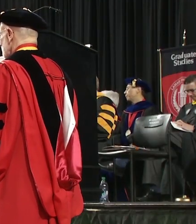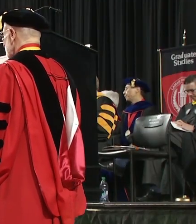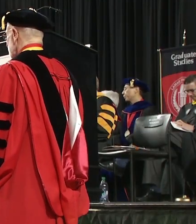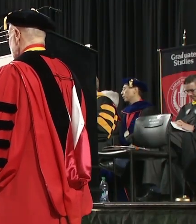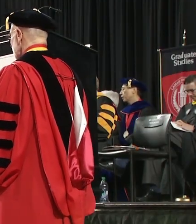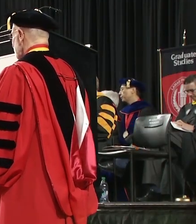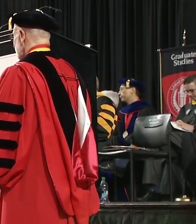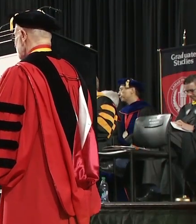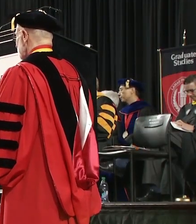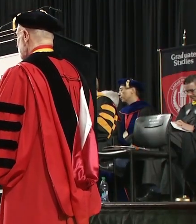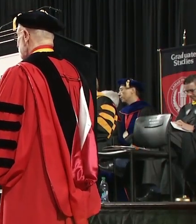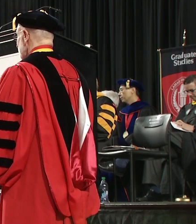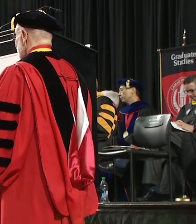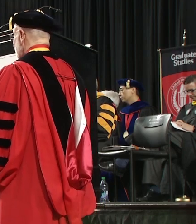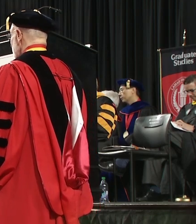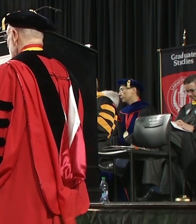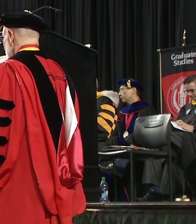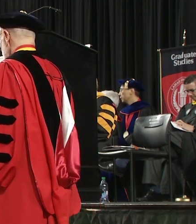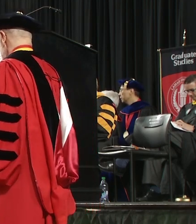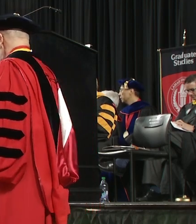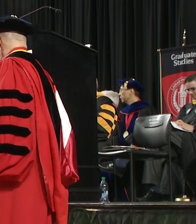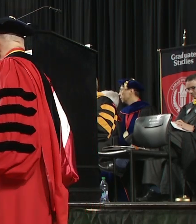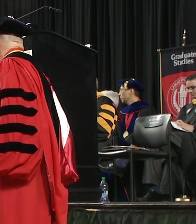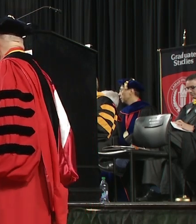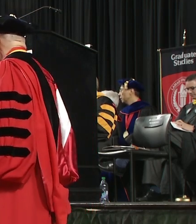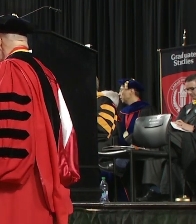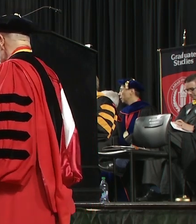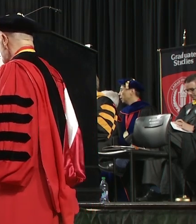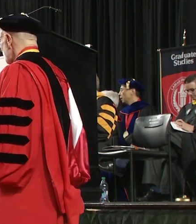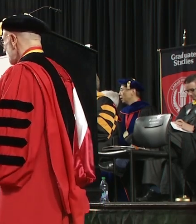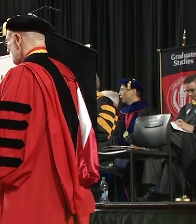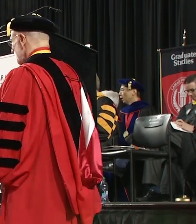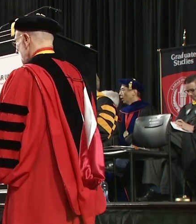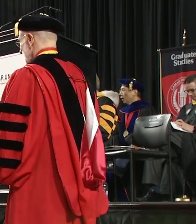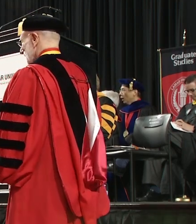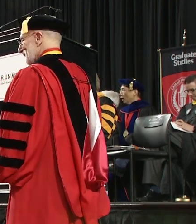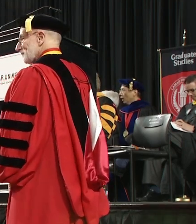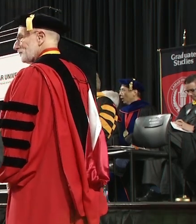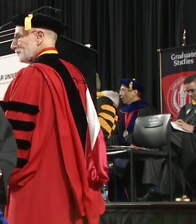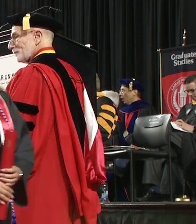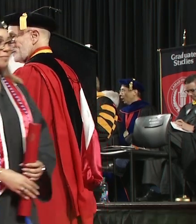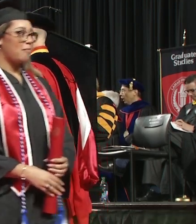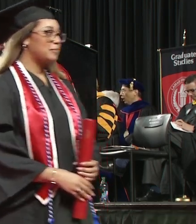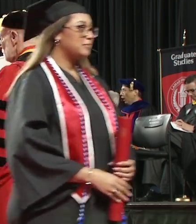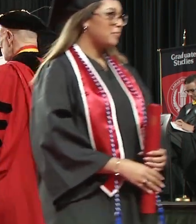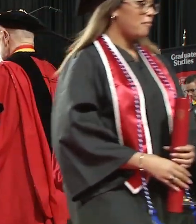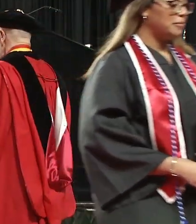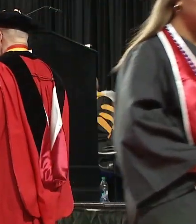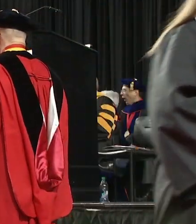Bachelor of Business Administration and Marketing, Jesse H.D. Champagne.